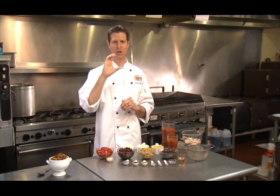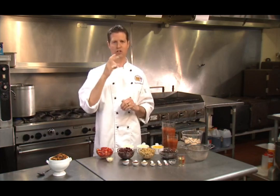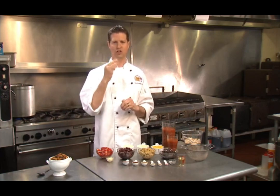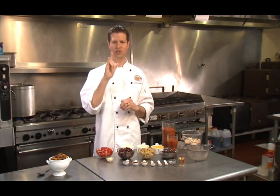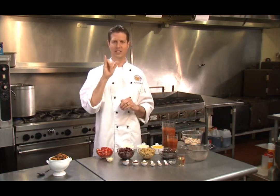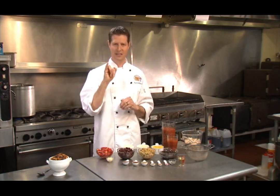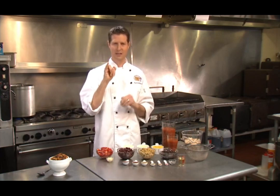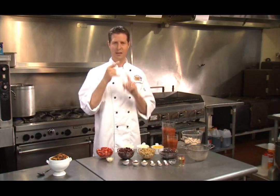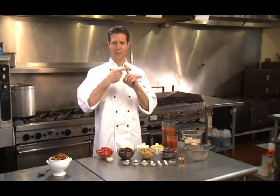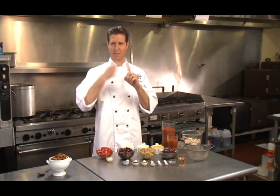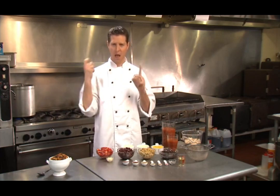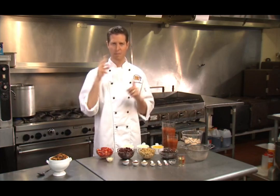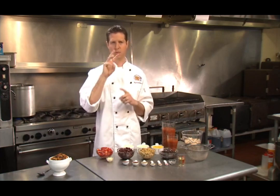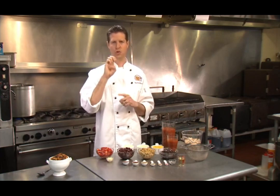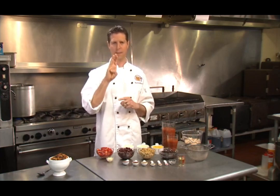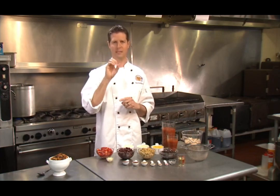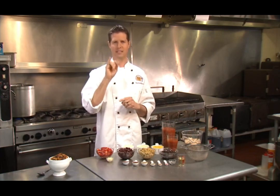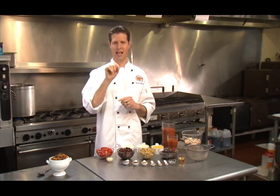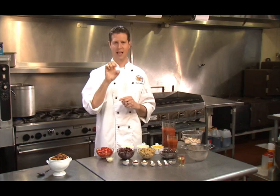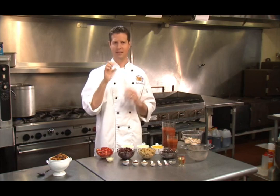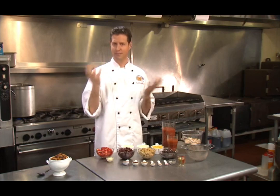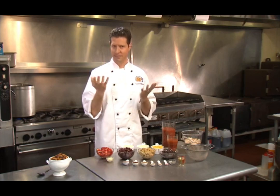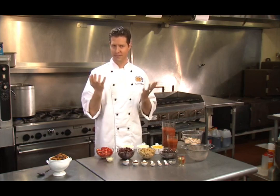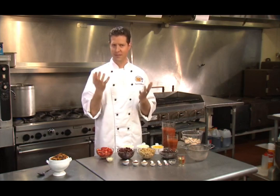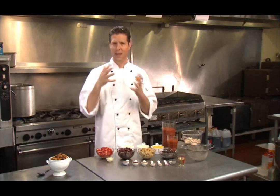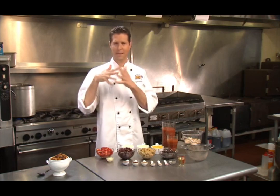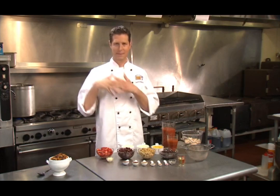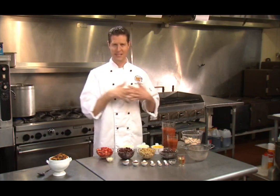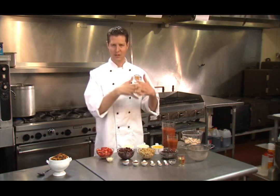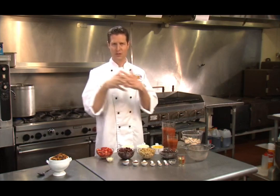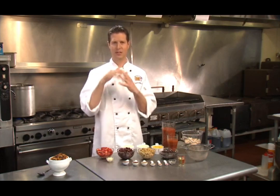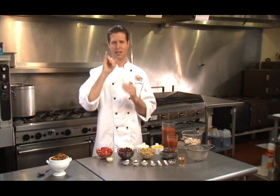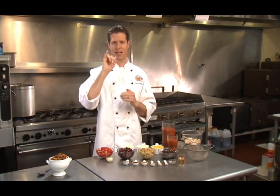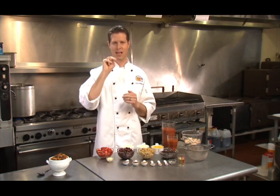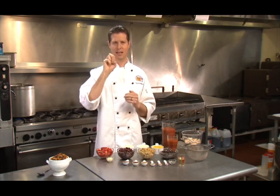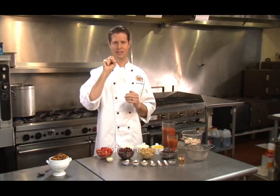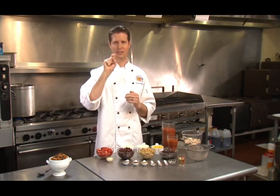recipe from the American Institute for Cancer Research website.